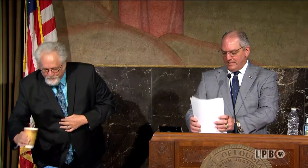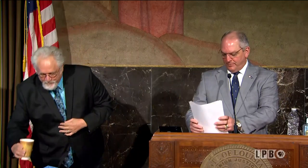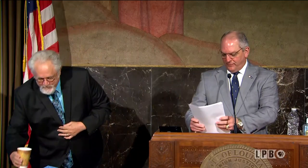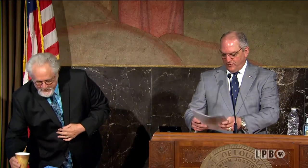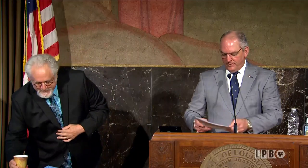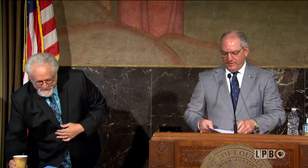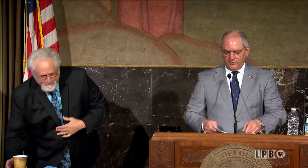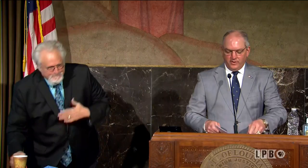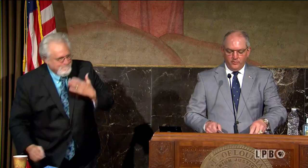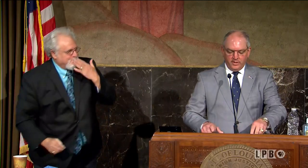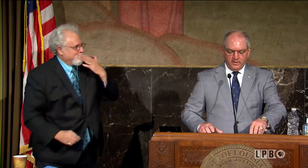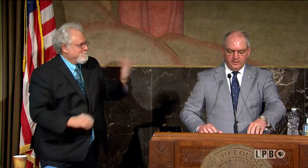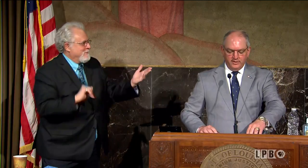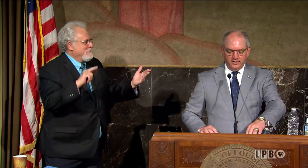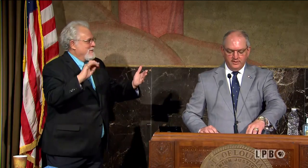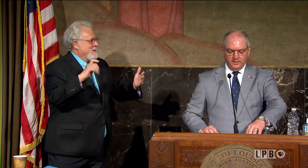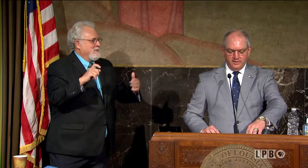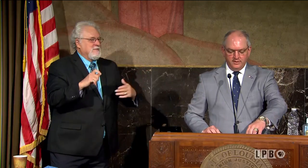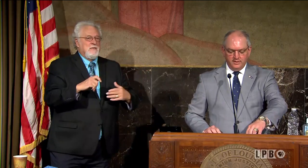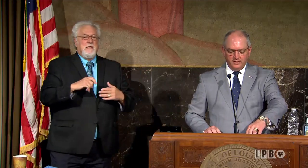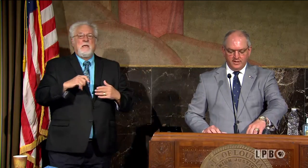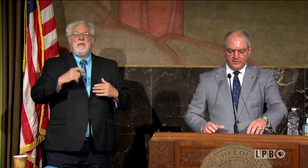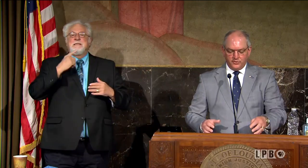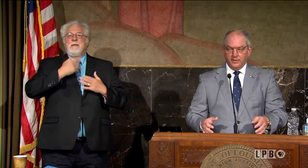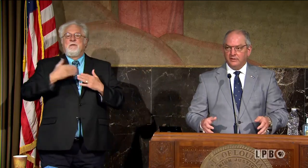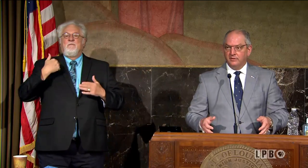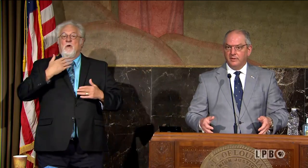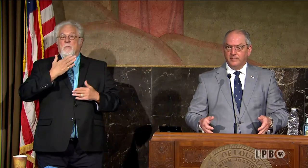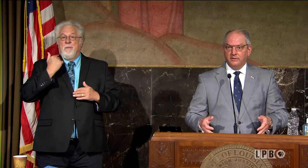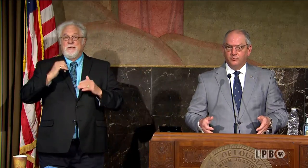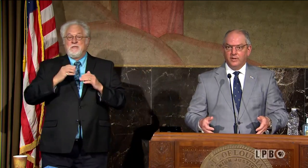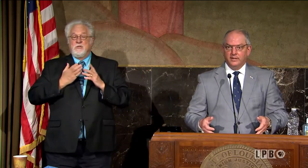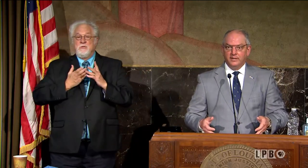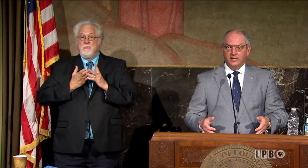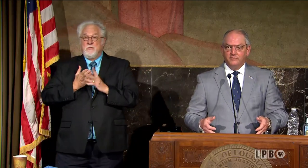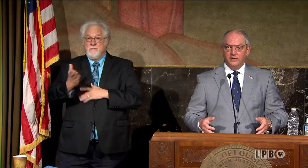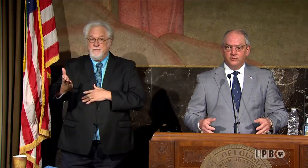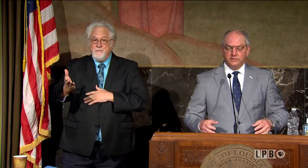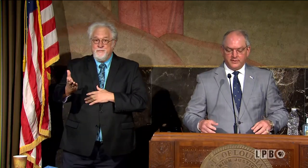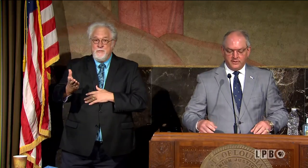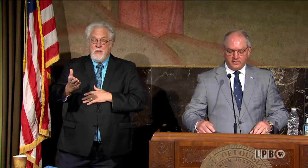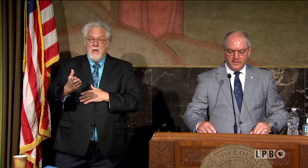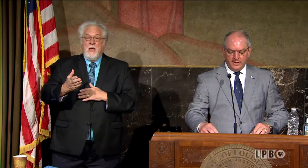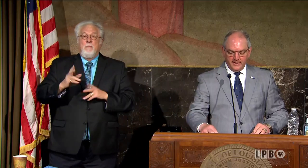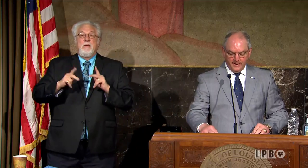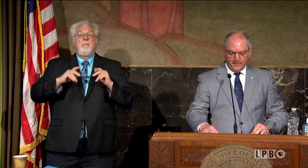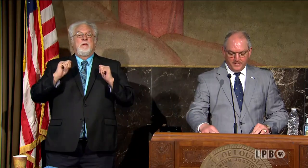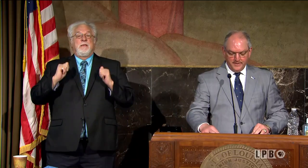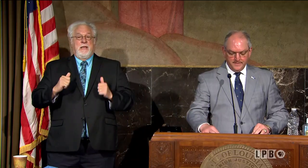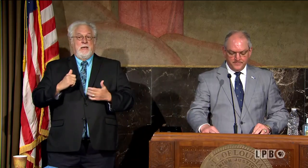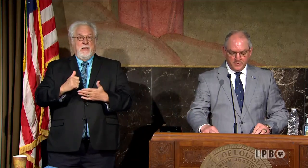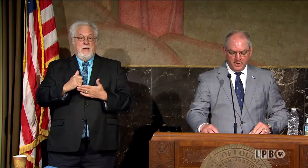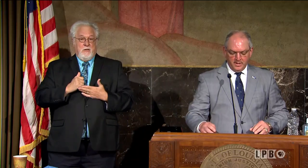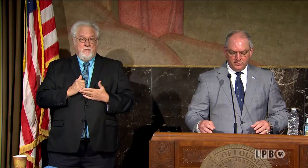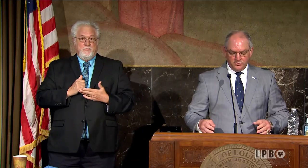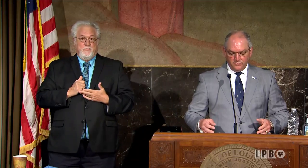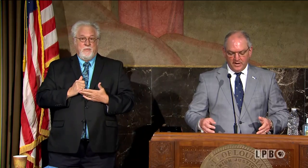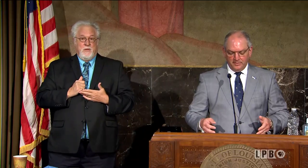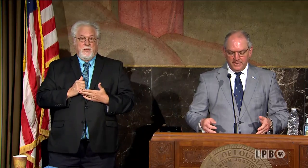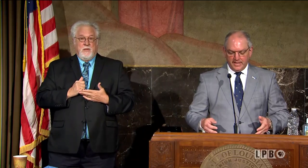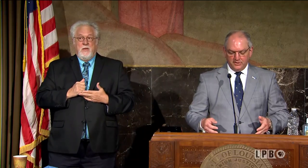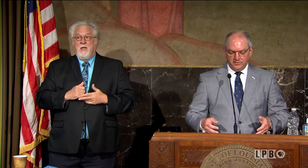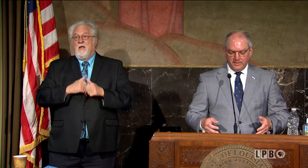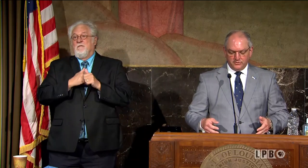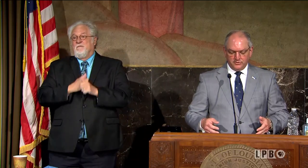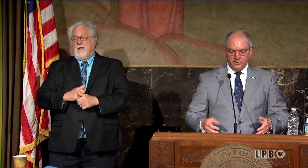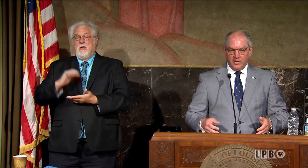As I said before, the best way we can get through this and the best way that individuals out there can help is to follow